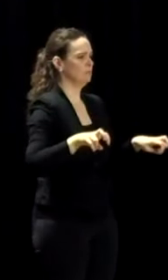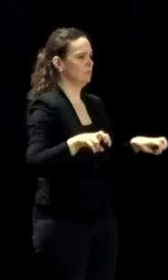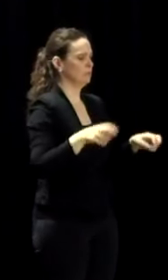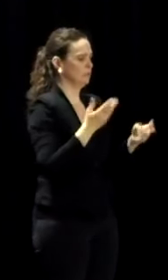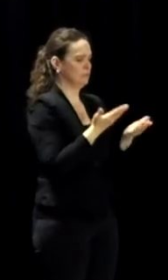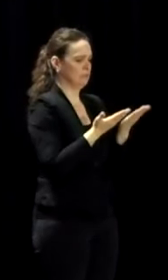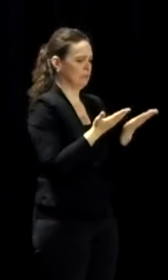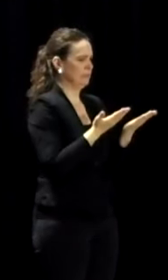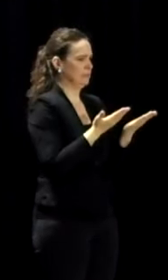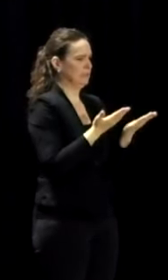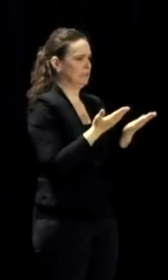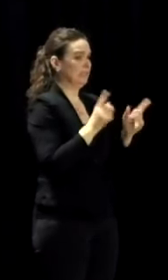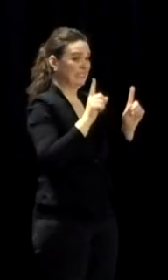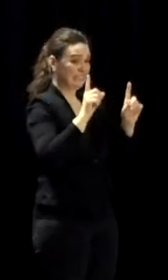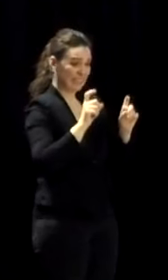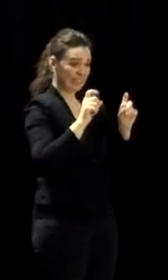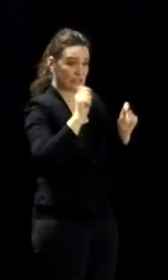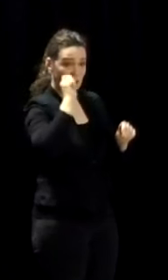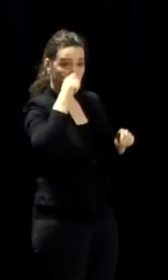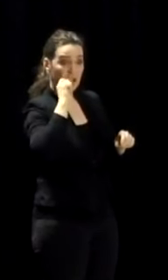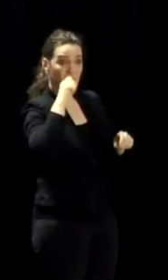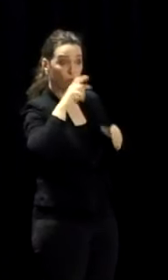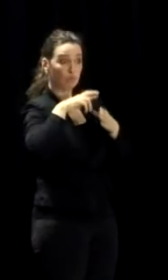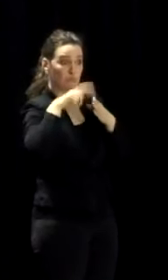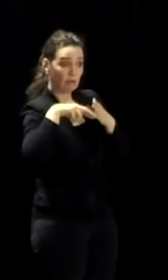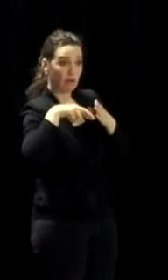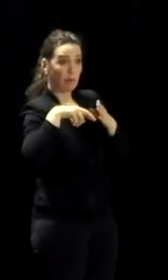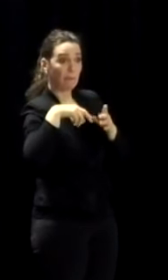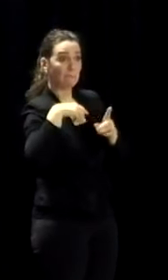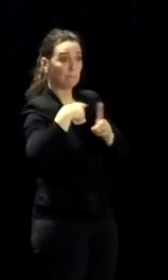majority of test results have come back in. Now we're